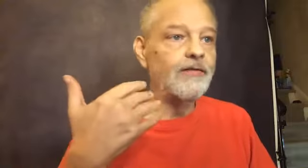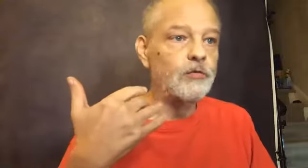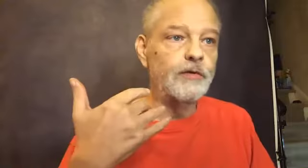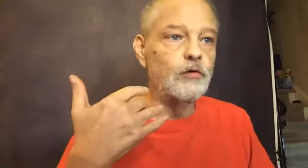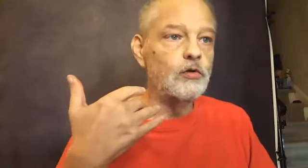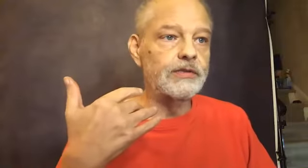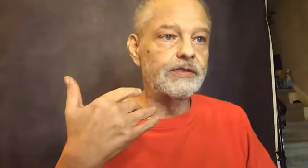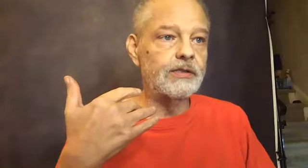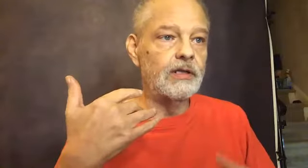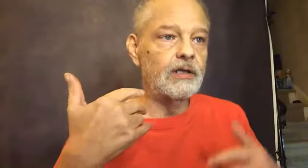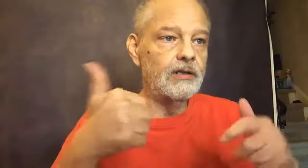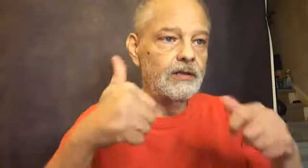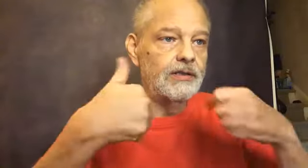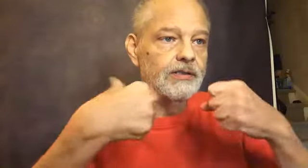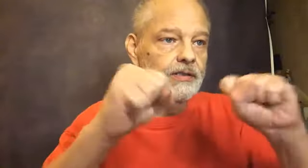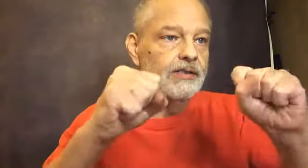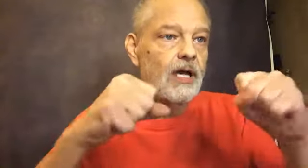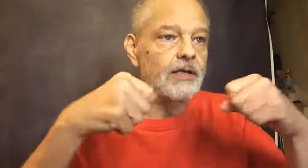you before was this sign,